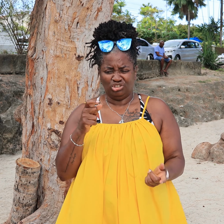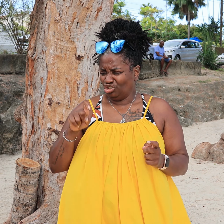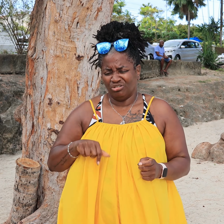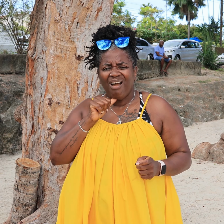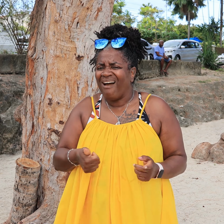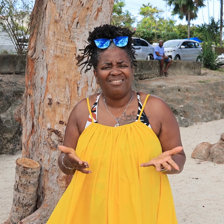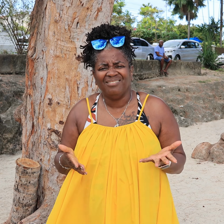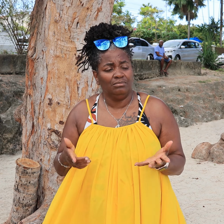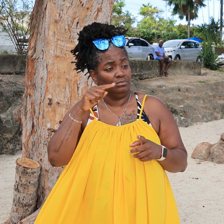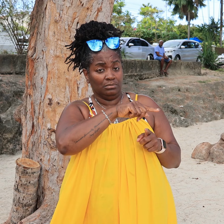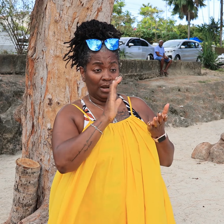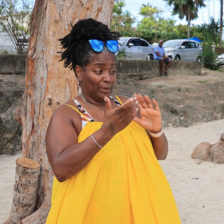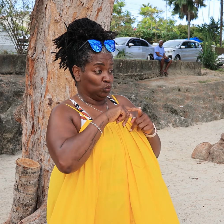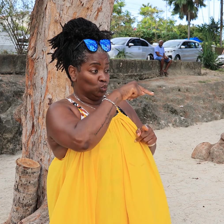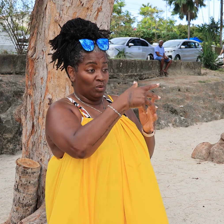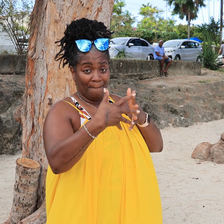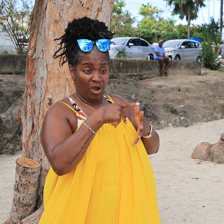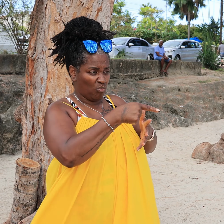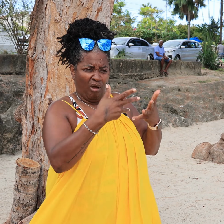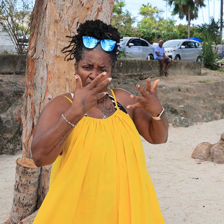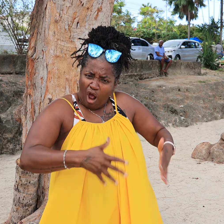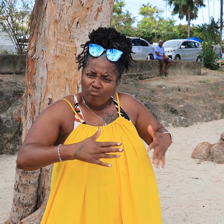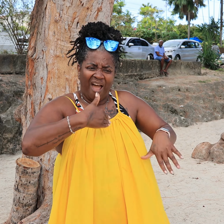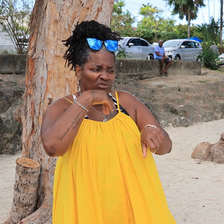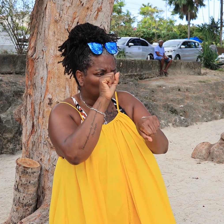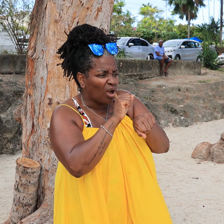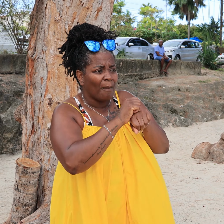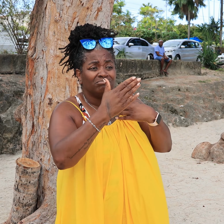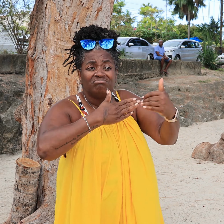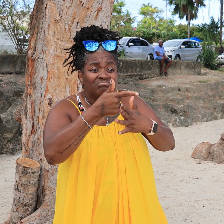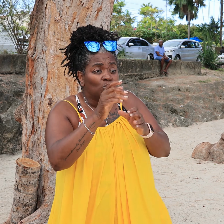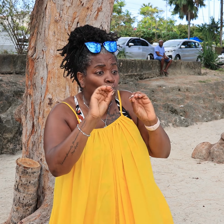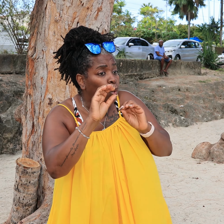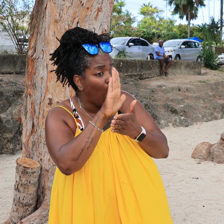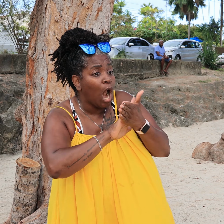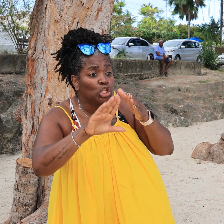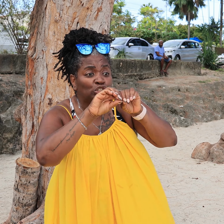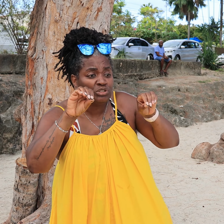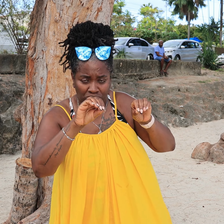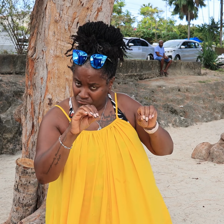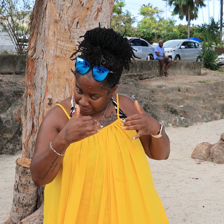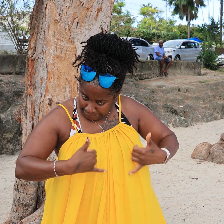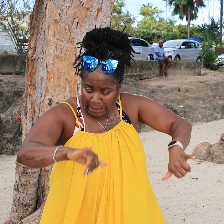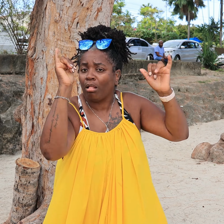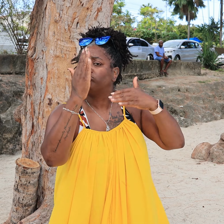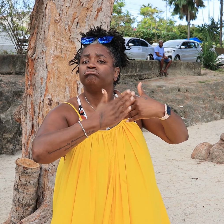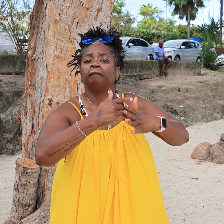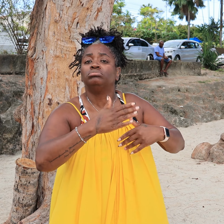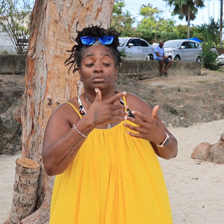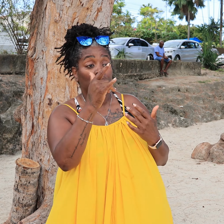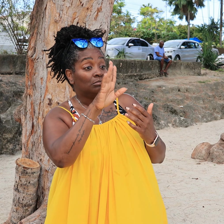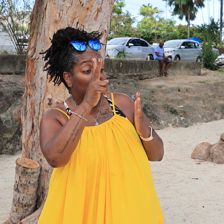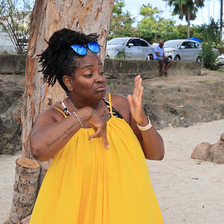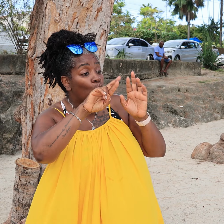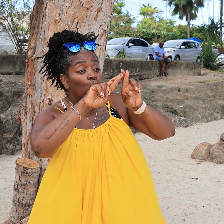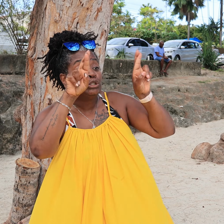be that way. Compared to America, the deaf there have already got work despite not having a college degree. If they've got a resume or